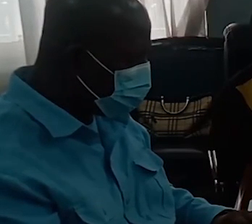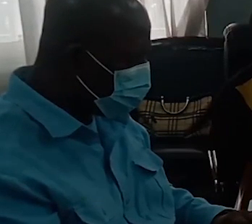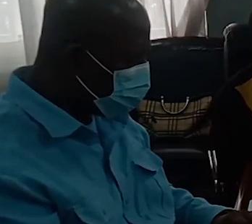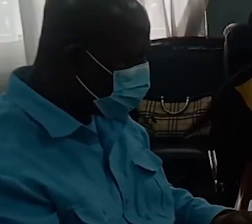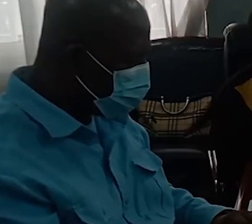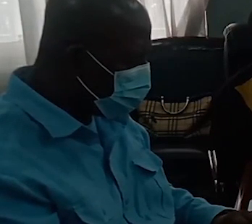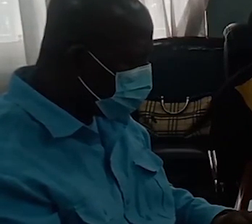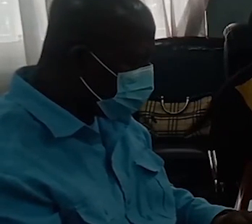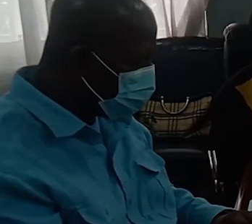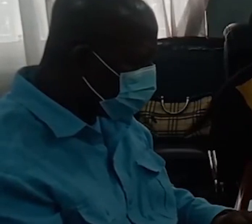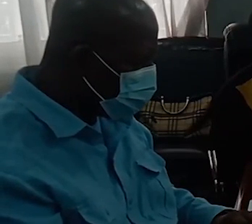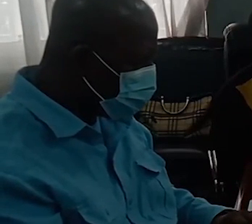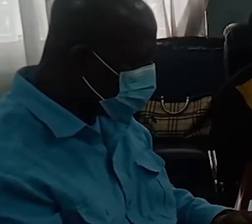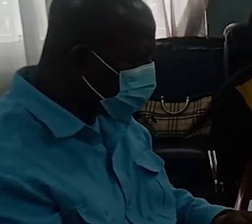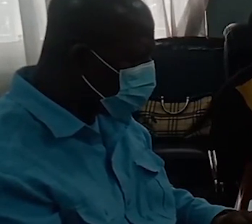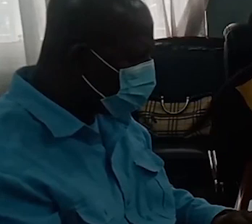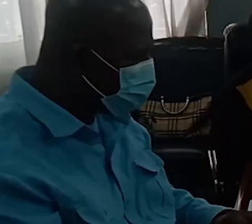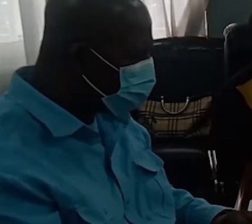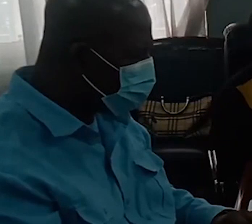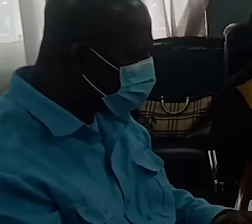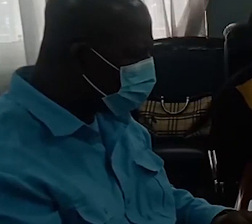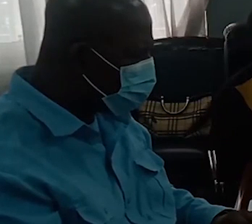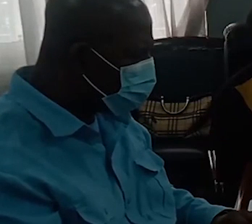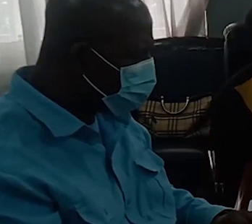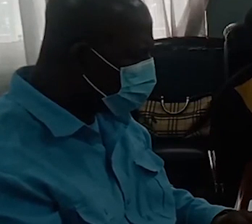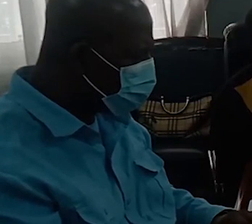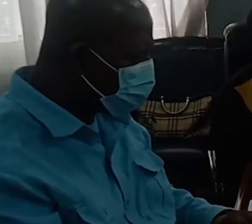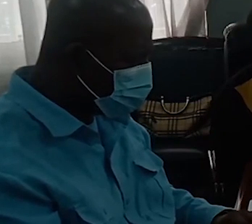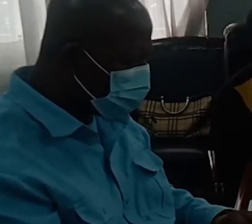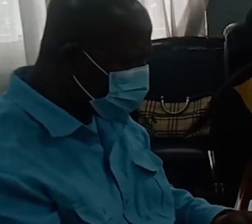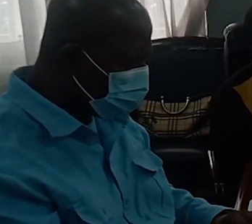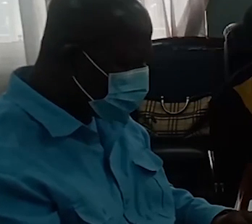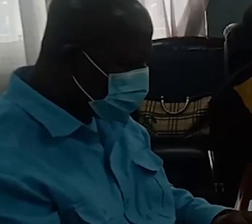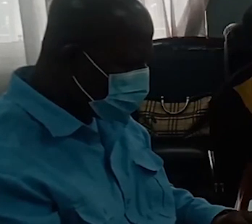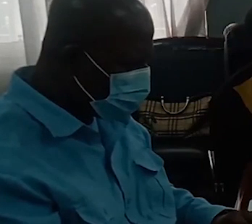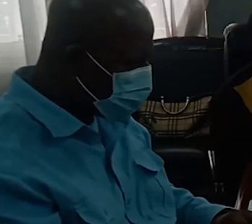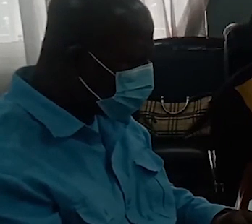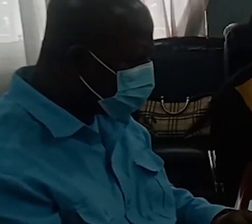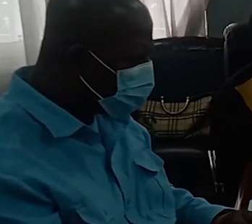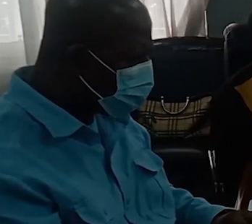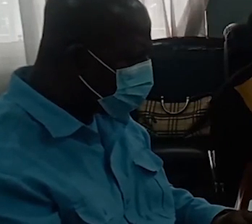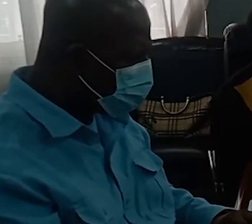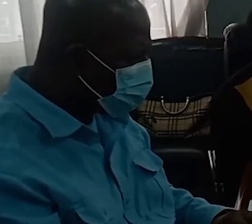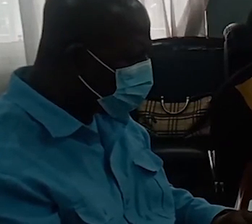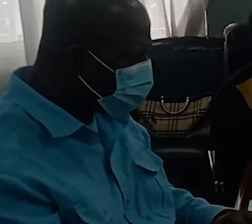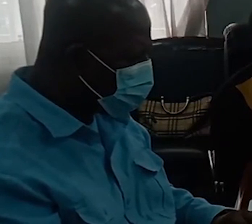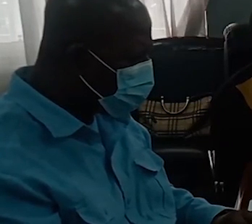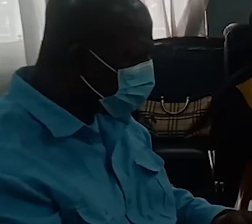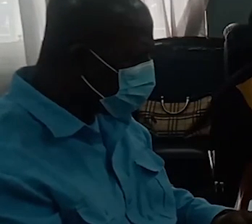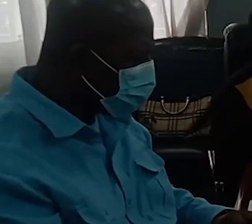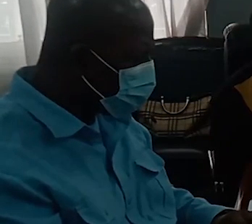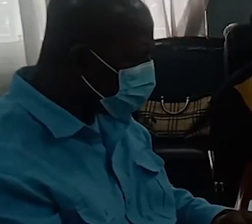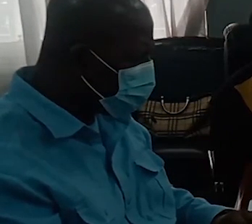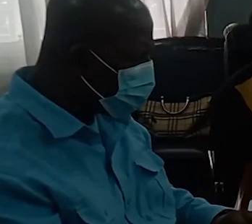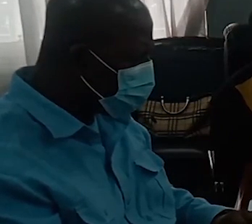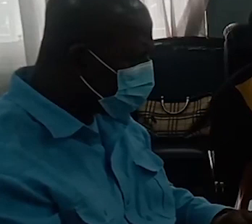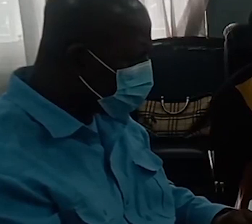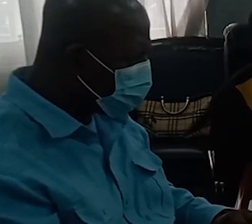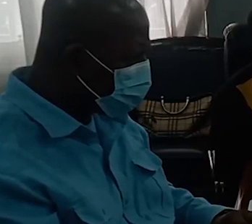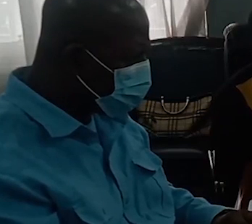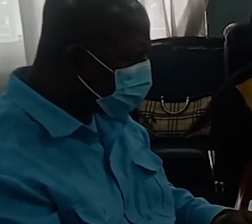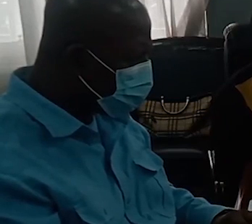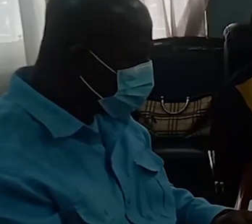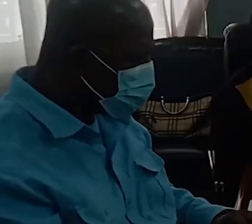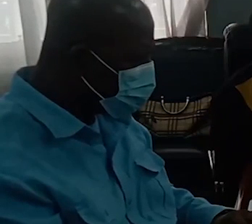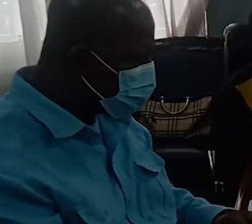Because you have a situation where they would say, if a country is not putting out data, or the US does not have